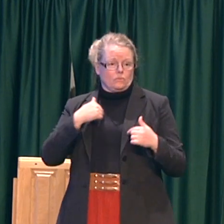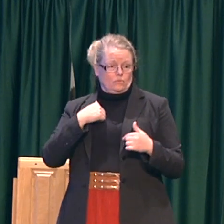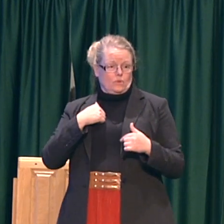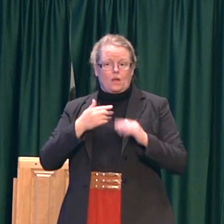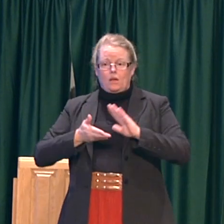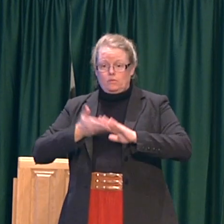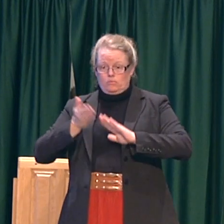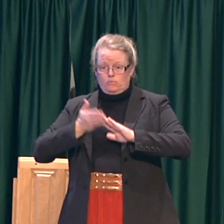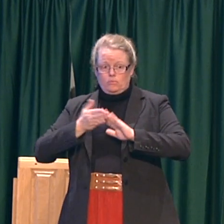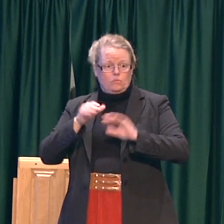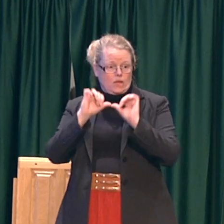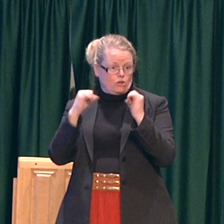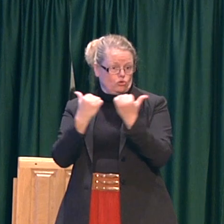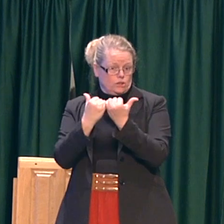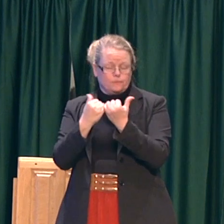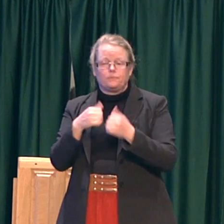What we're doing in Iowa is, I run an